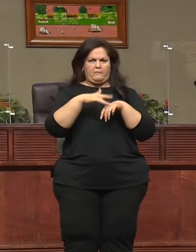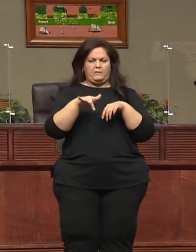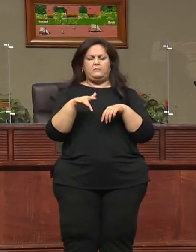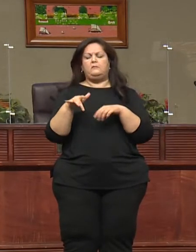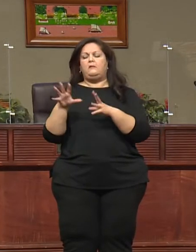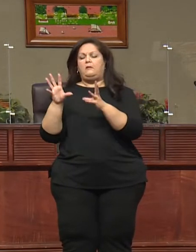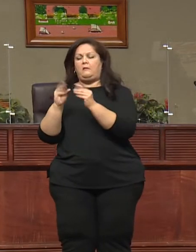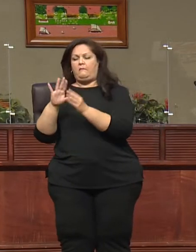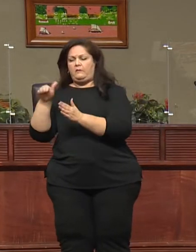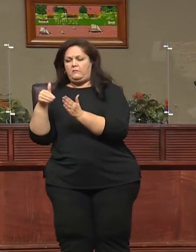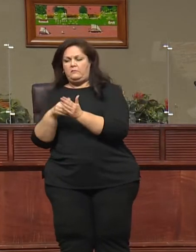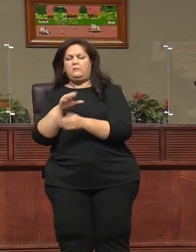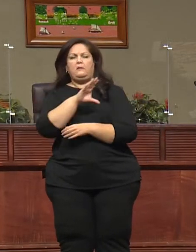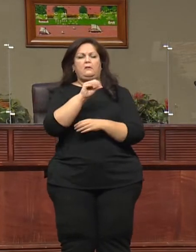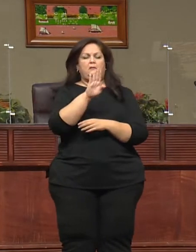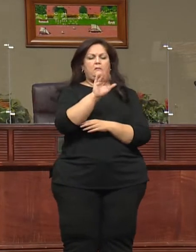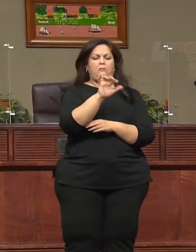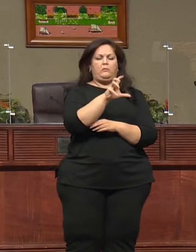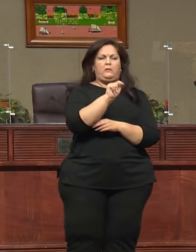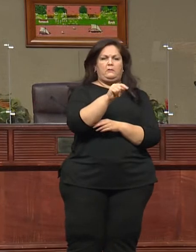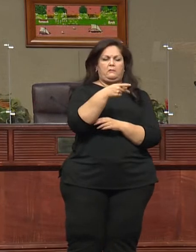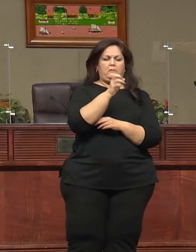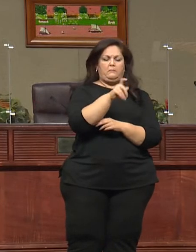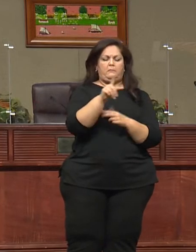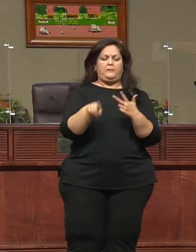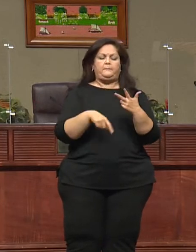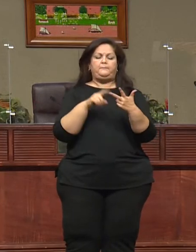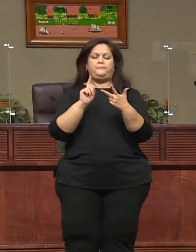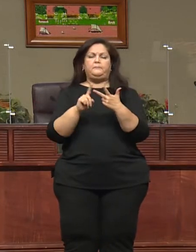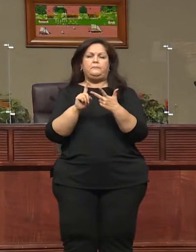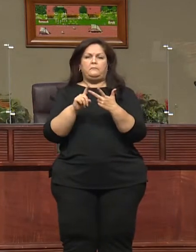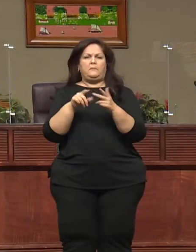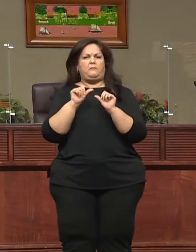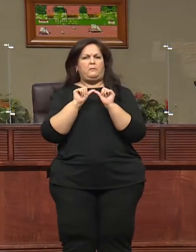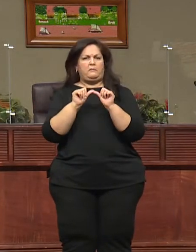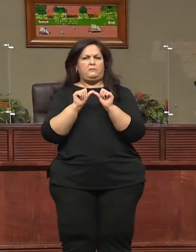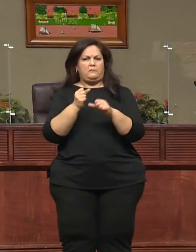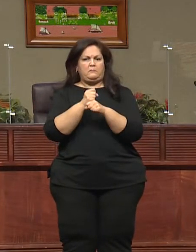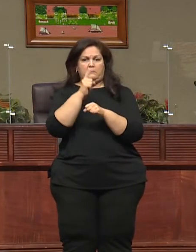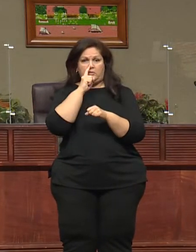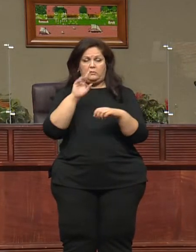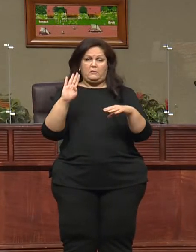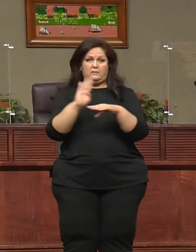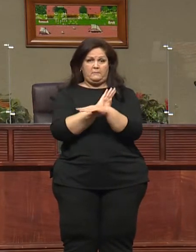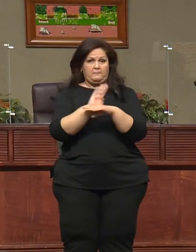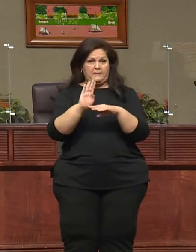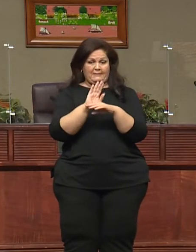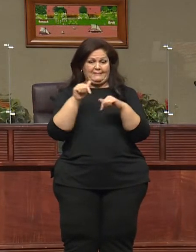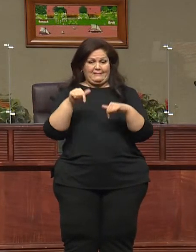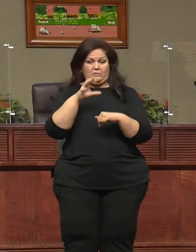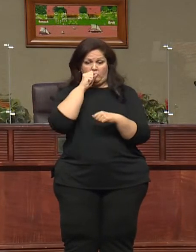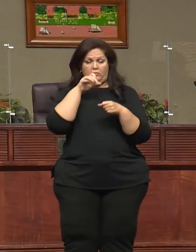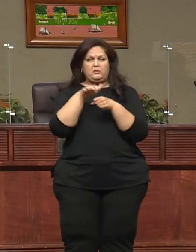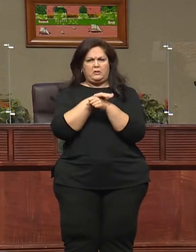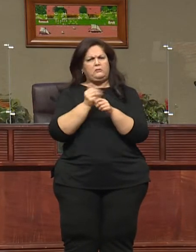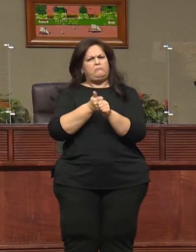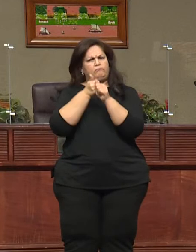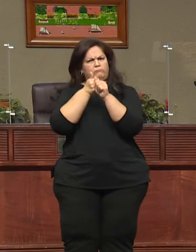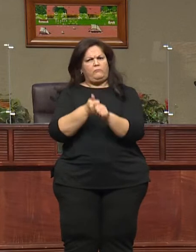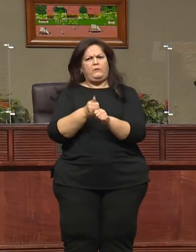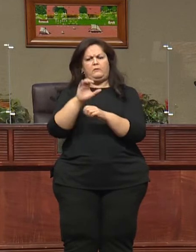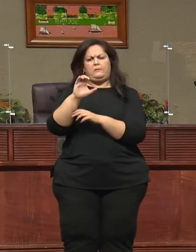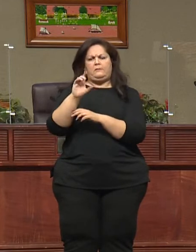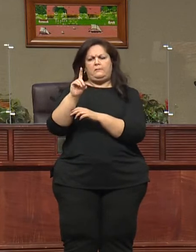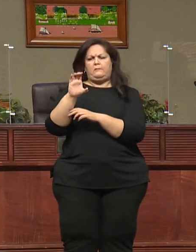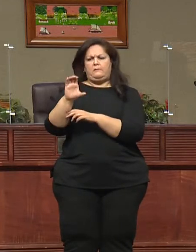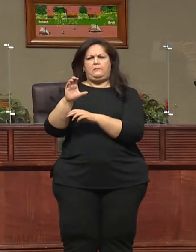and at our Barnett Park. And number three, we will continue to make sure county businesses are adhering to CDC standards to